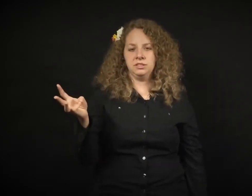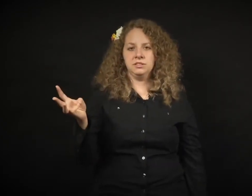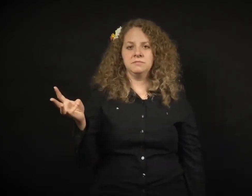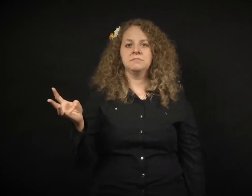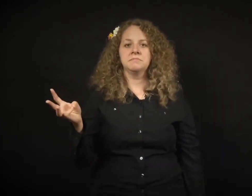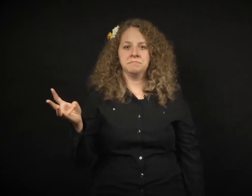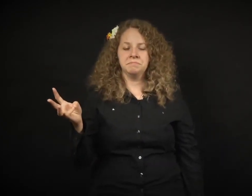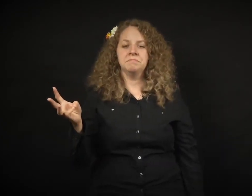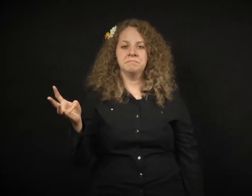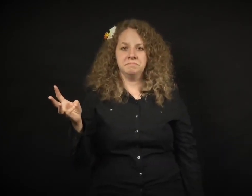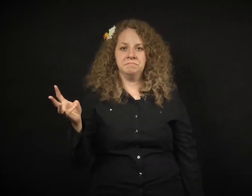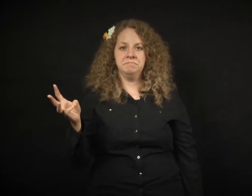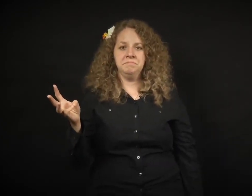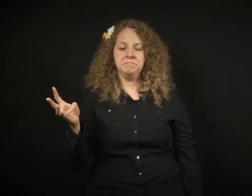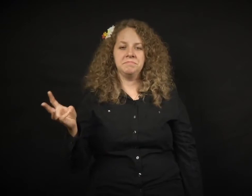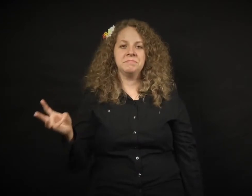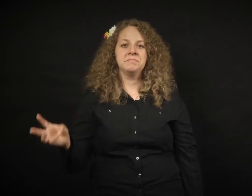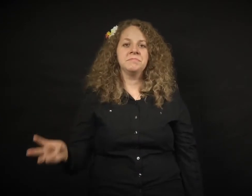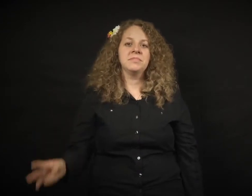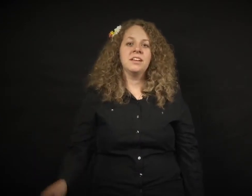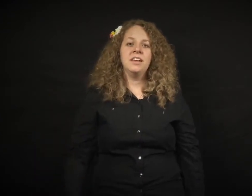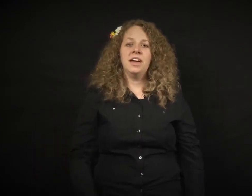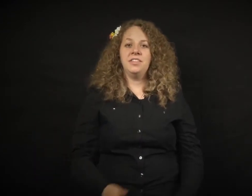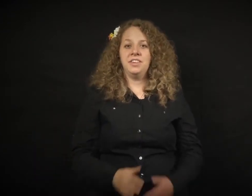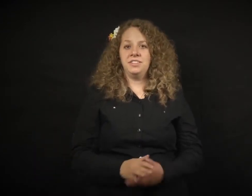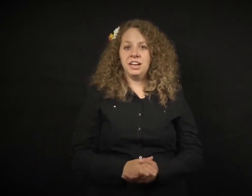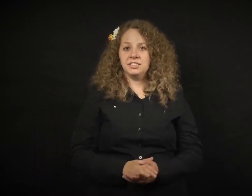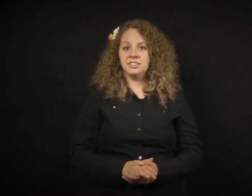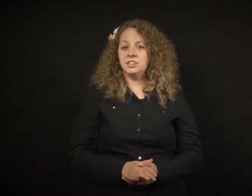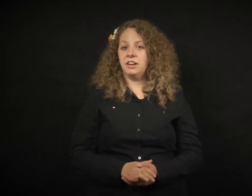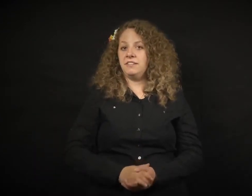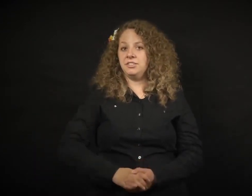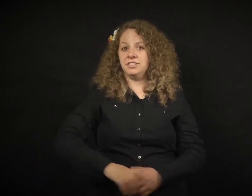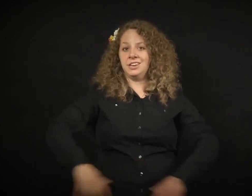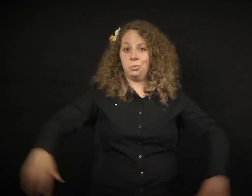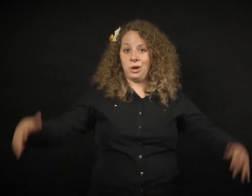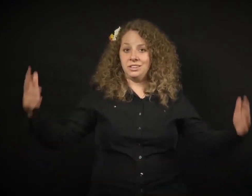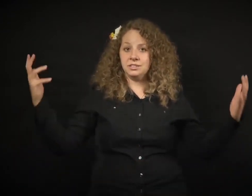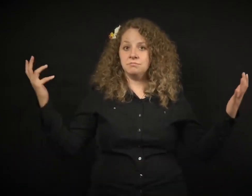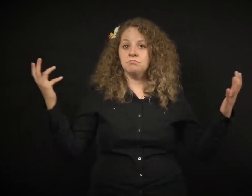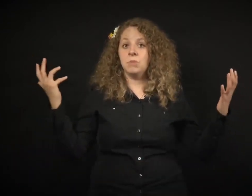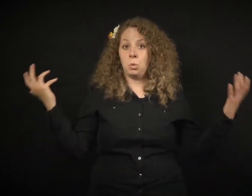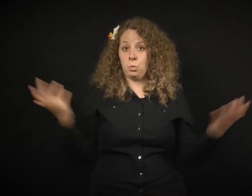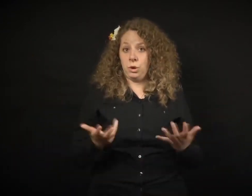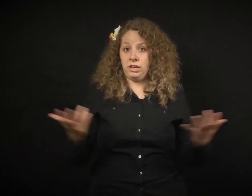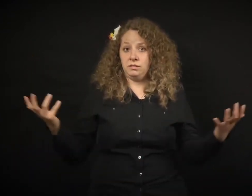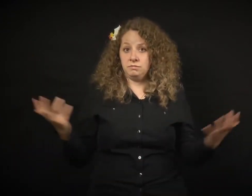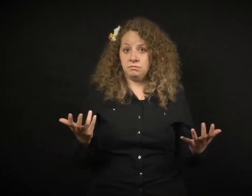west. And then the next, then you'll have the sign what? What?